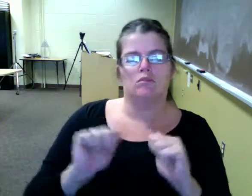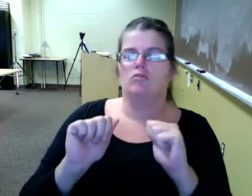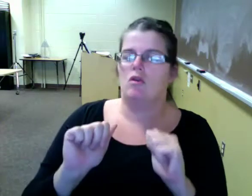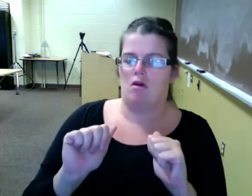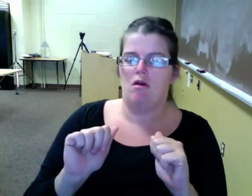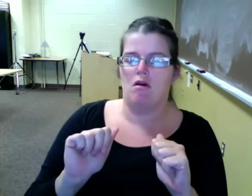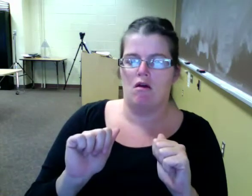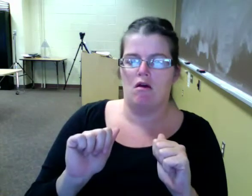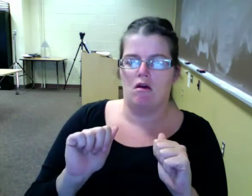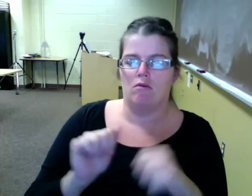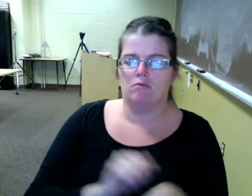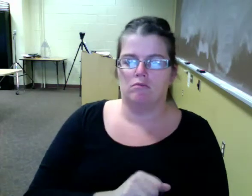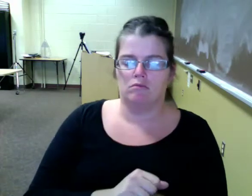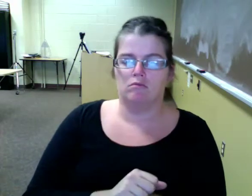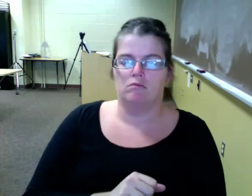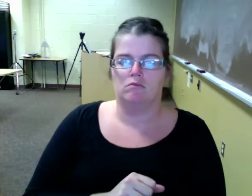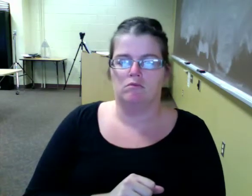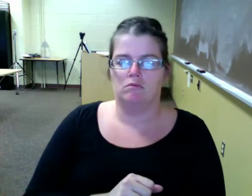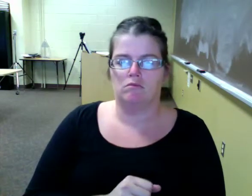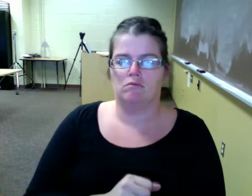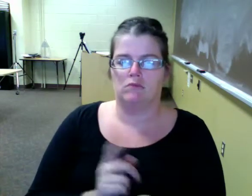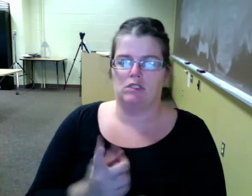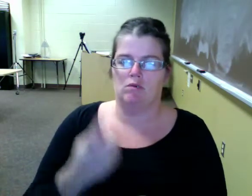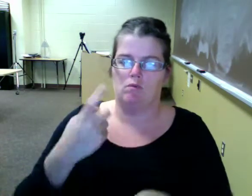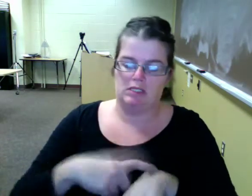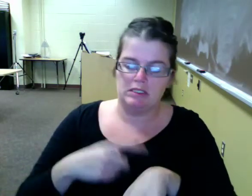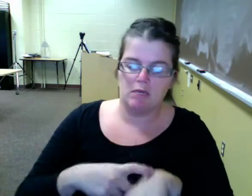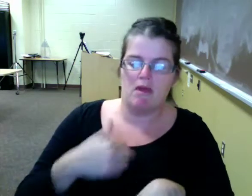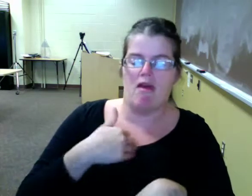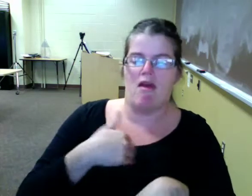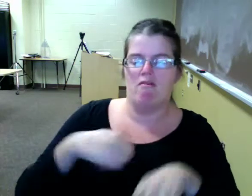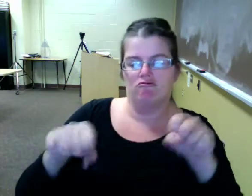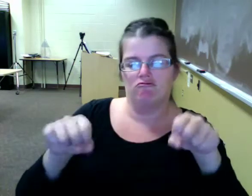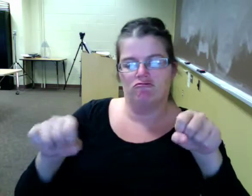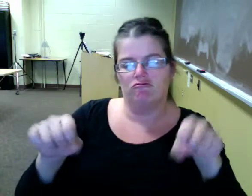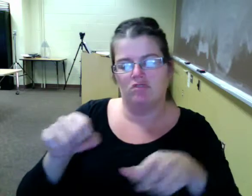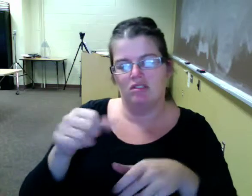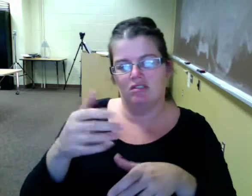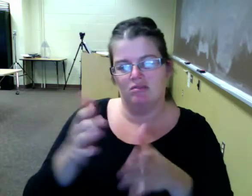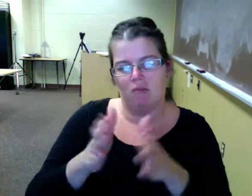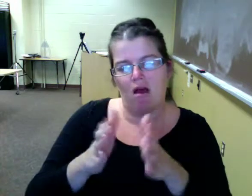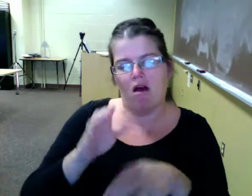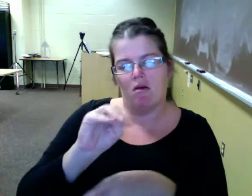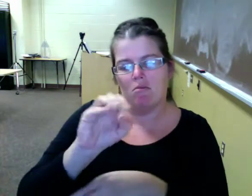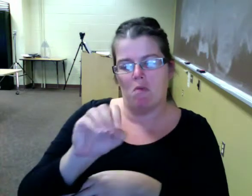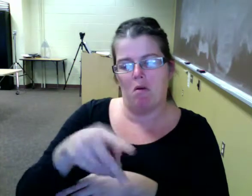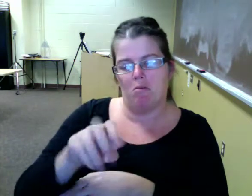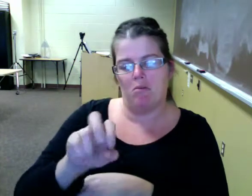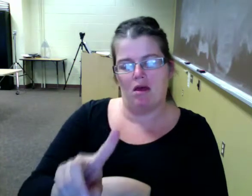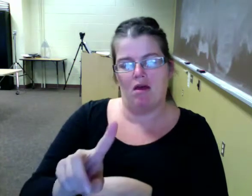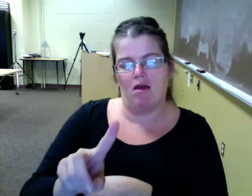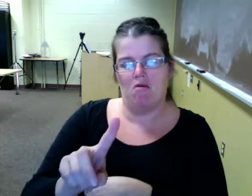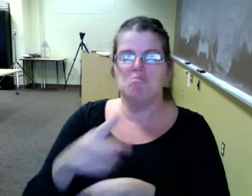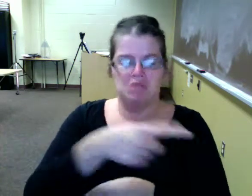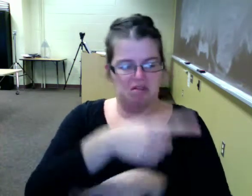At one point, other kids had mopeds. He decided he was going to ride a moped too. Now,